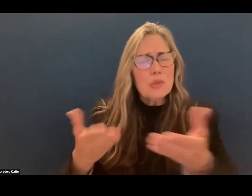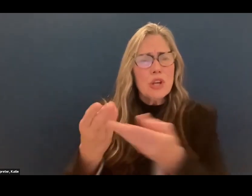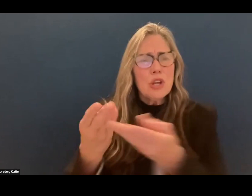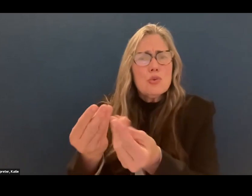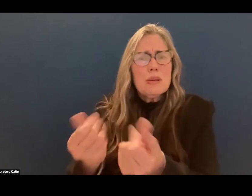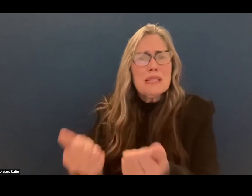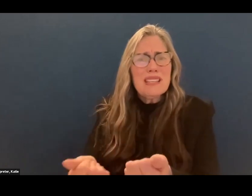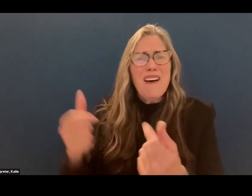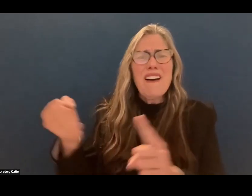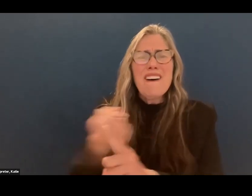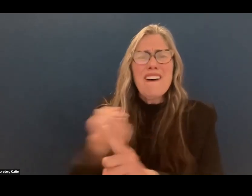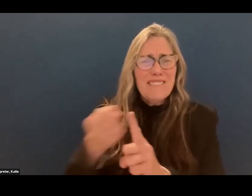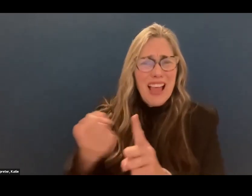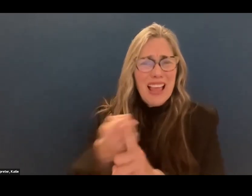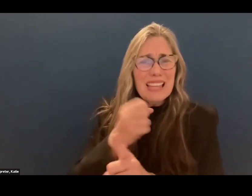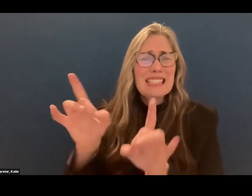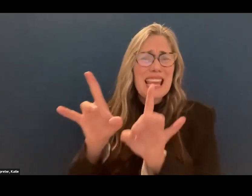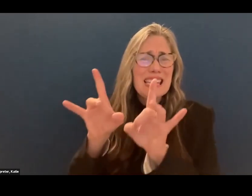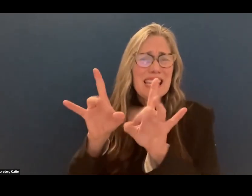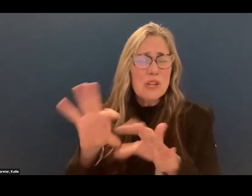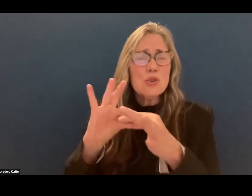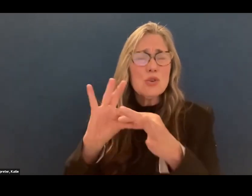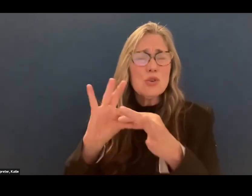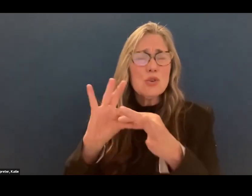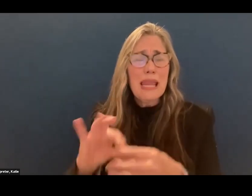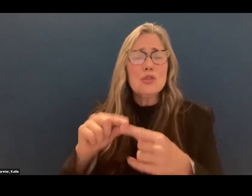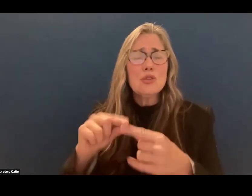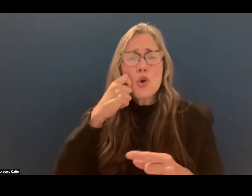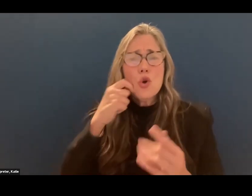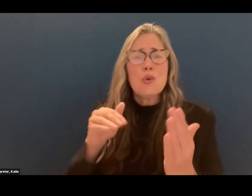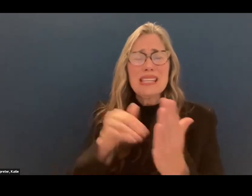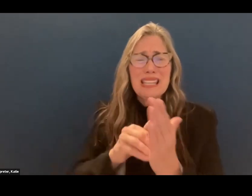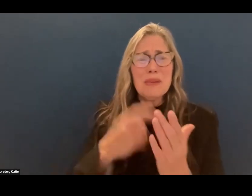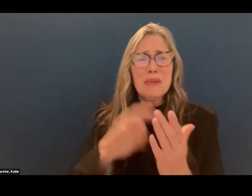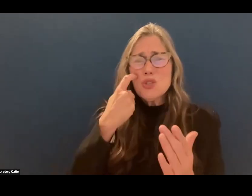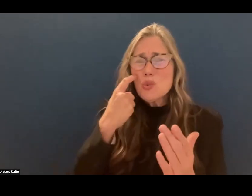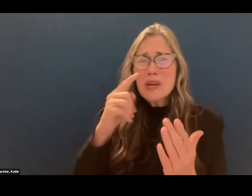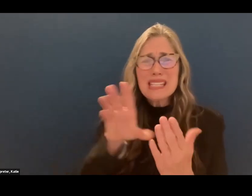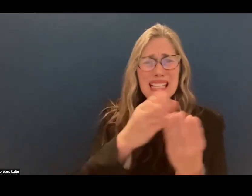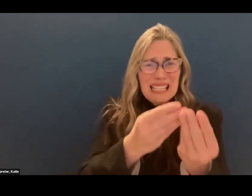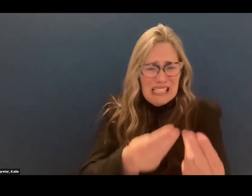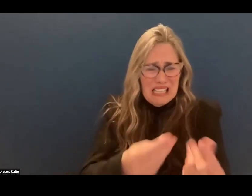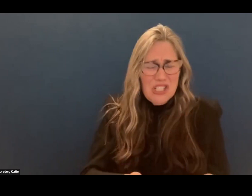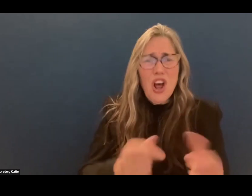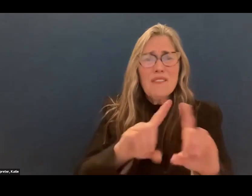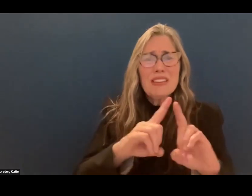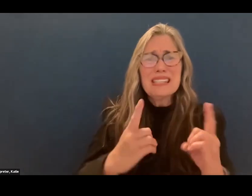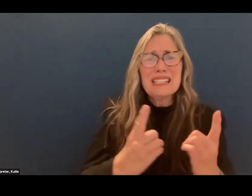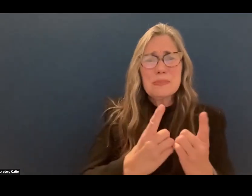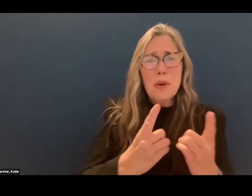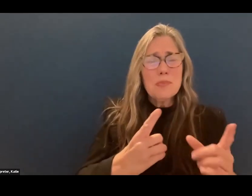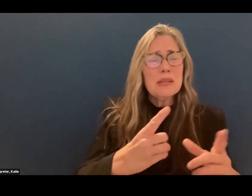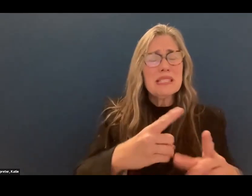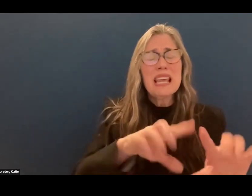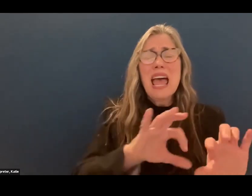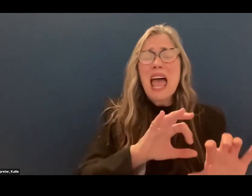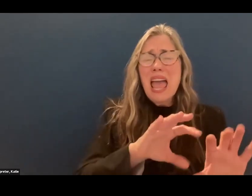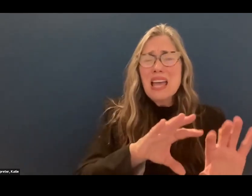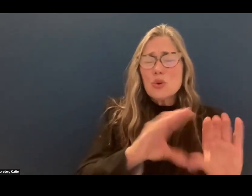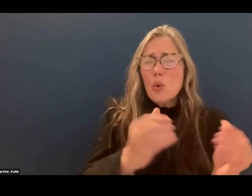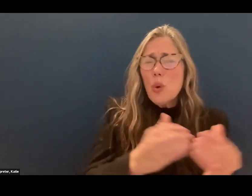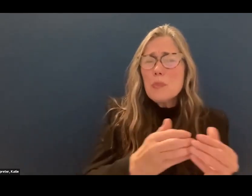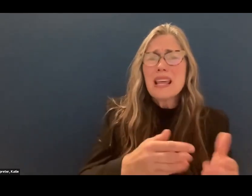dissolved relationships with organizations that provided on-site training and discussion among students, staff, and